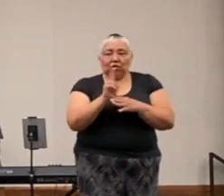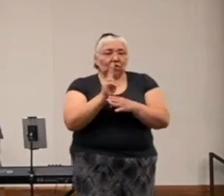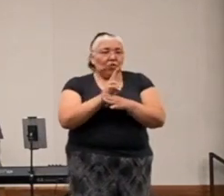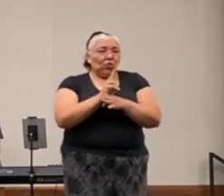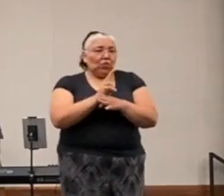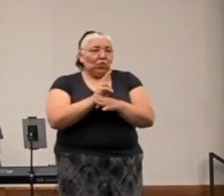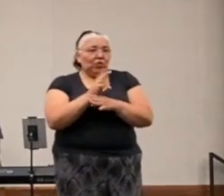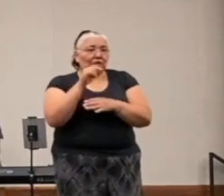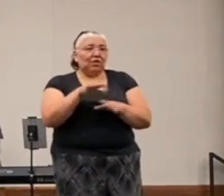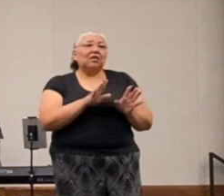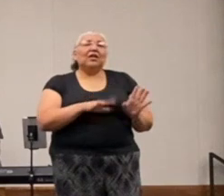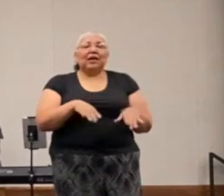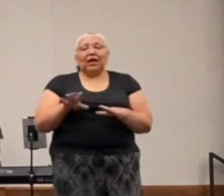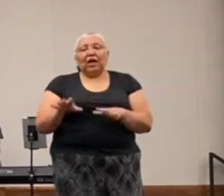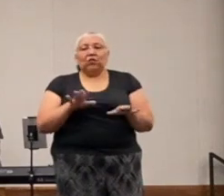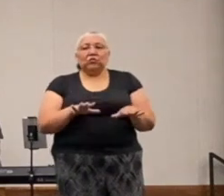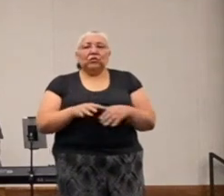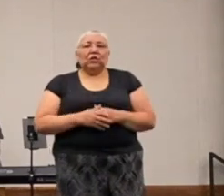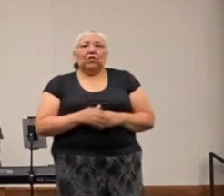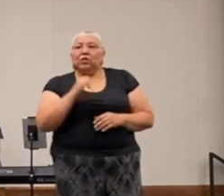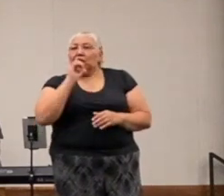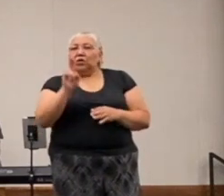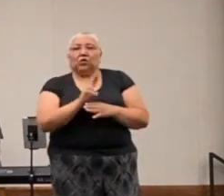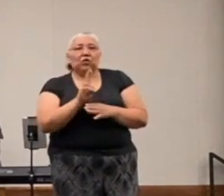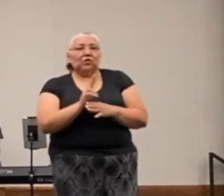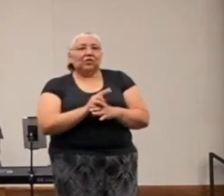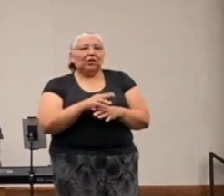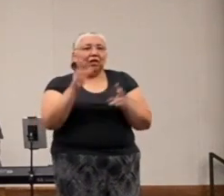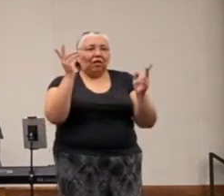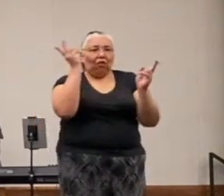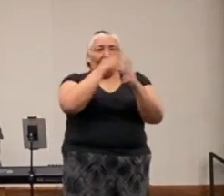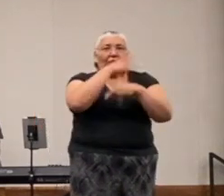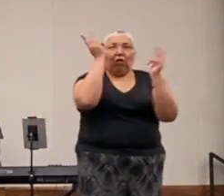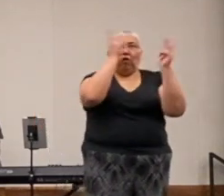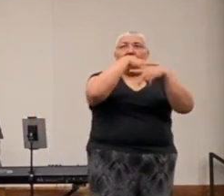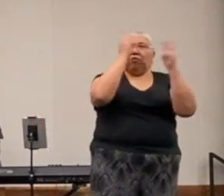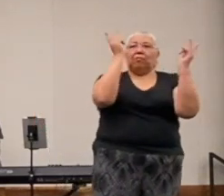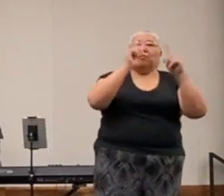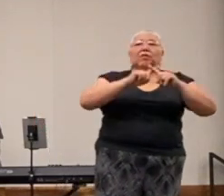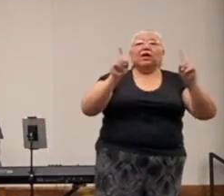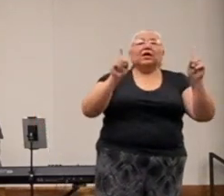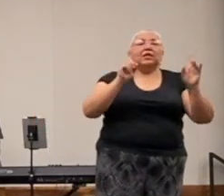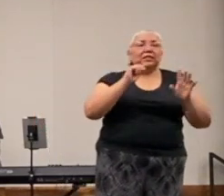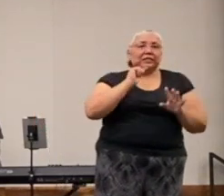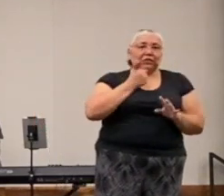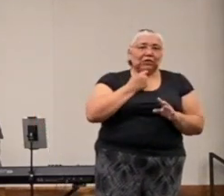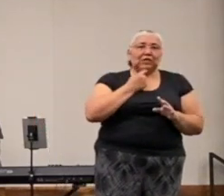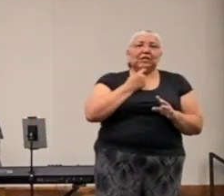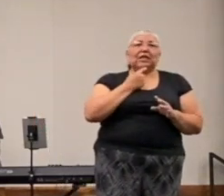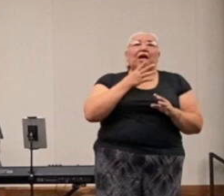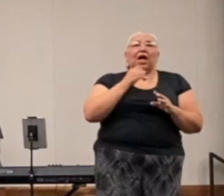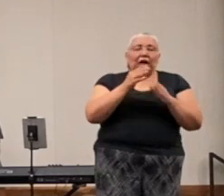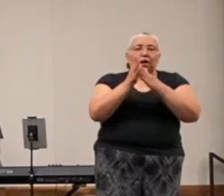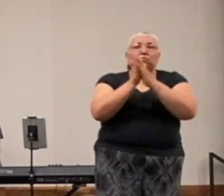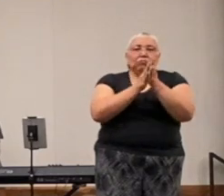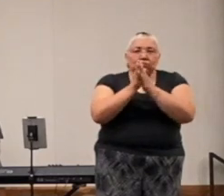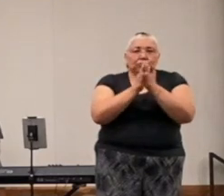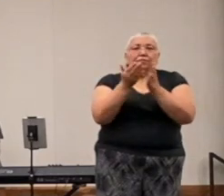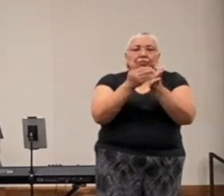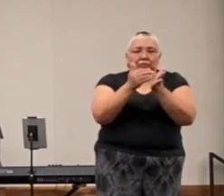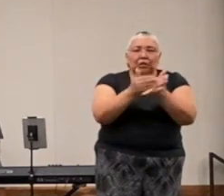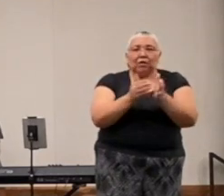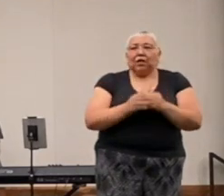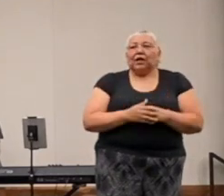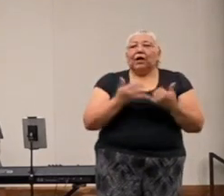name casually. We're not to use his name carelessly, but seriously and reverently. And too